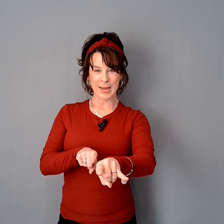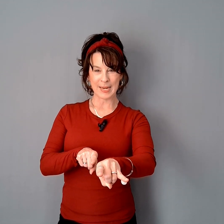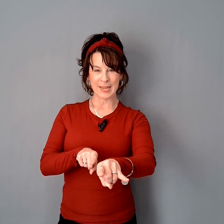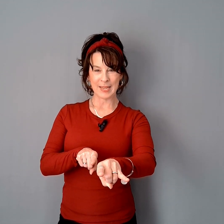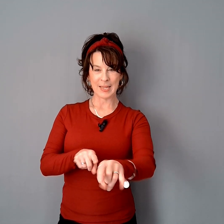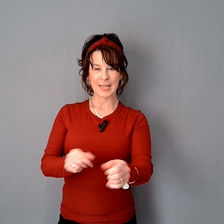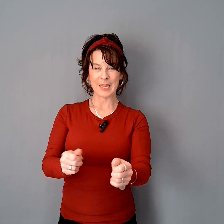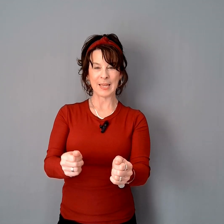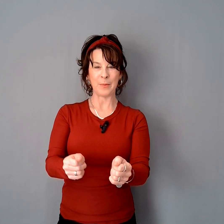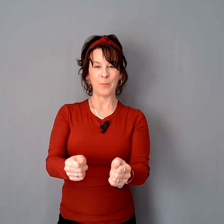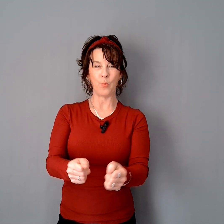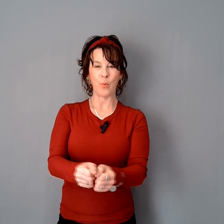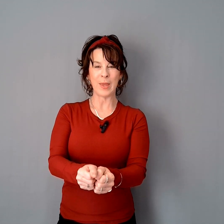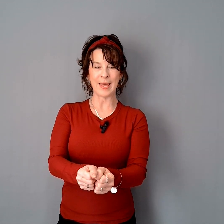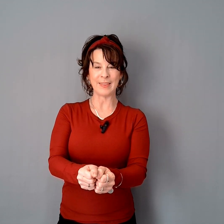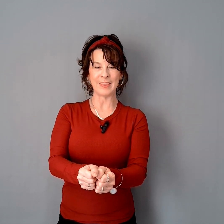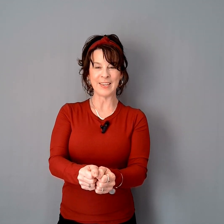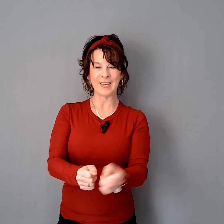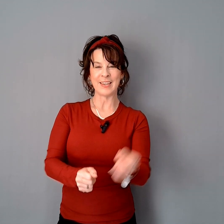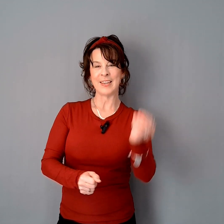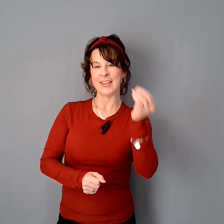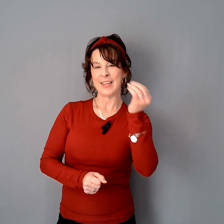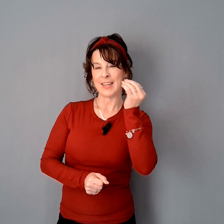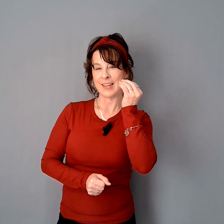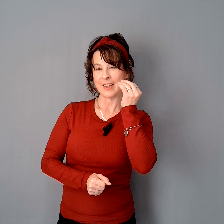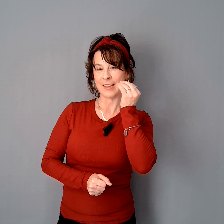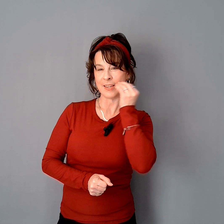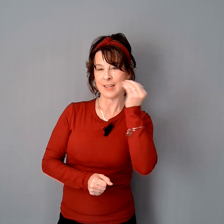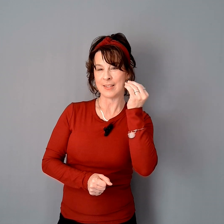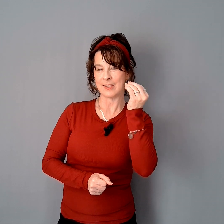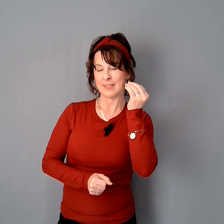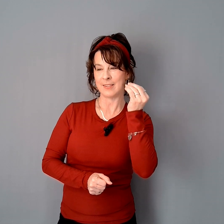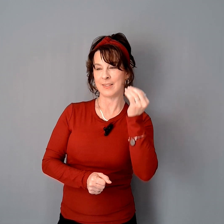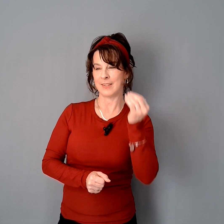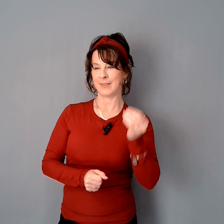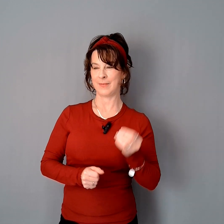betrayed him with a kiss.